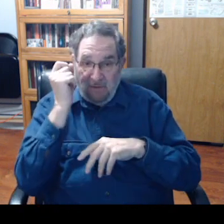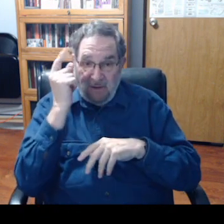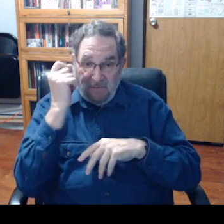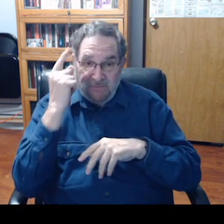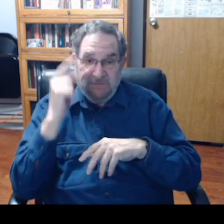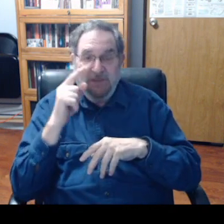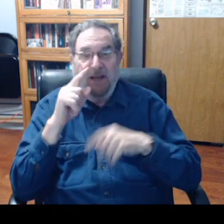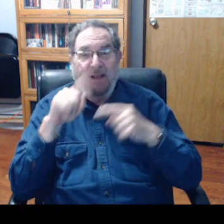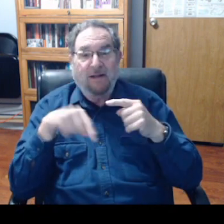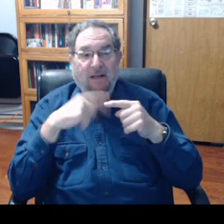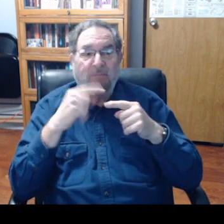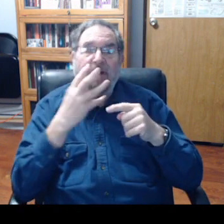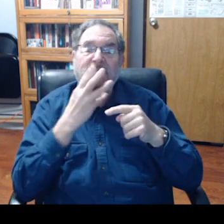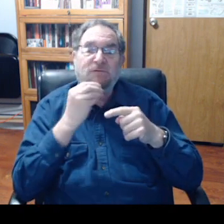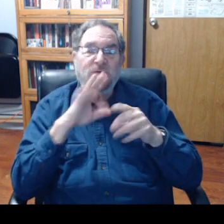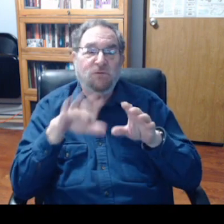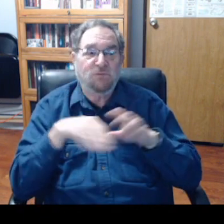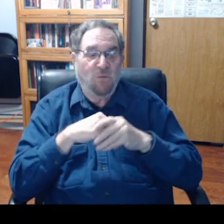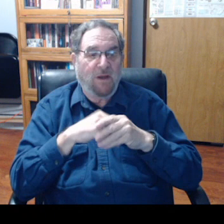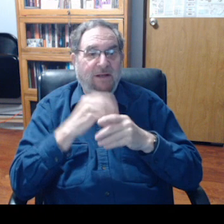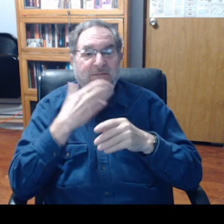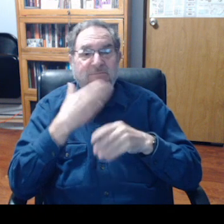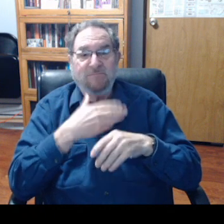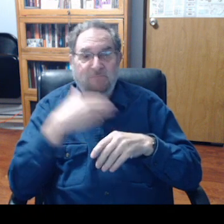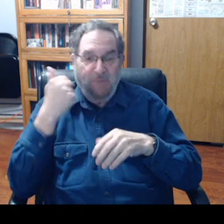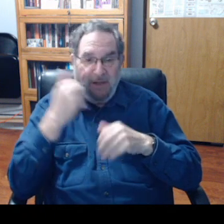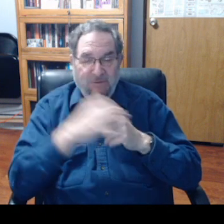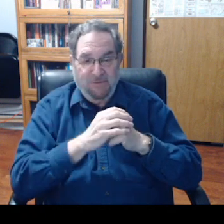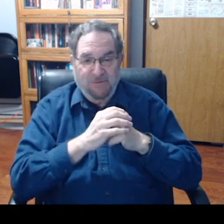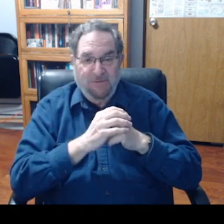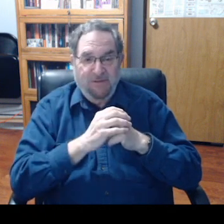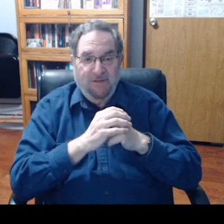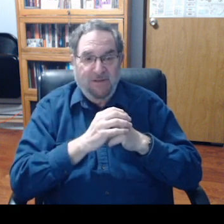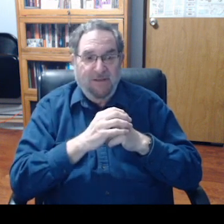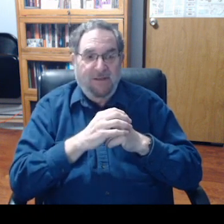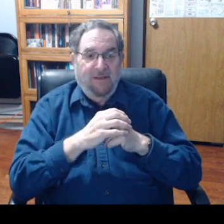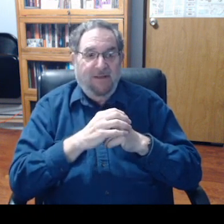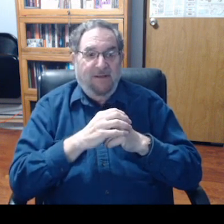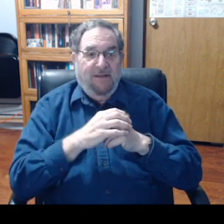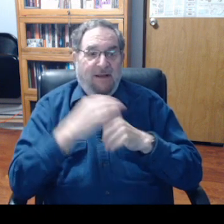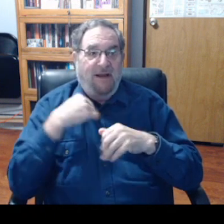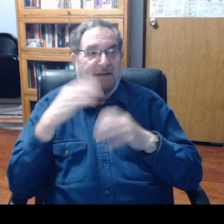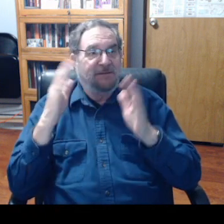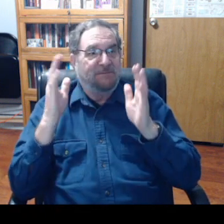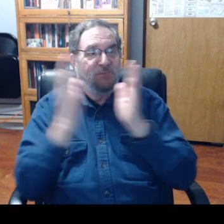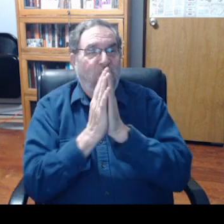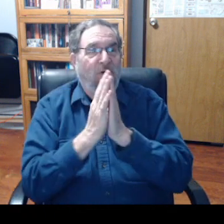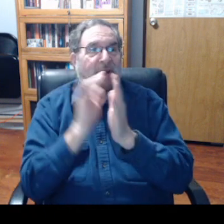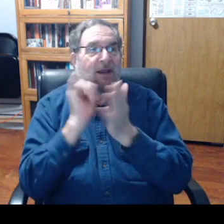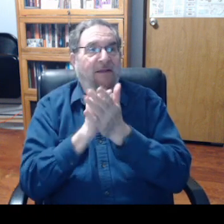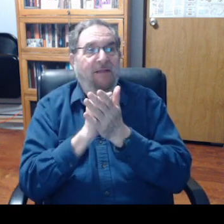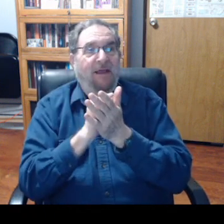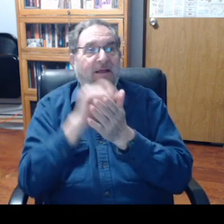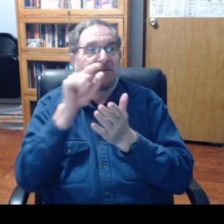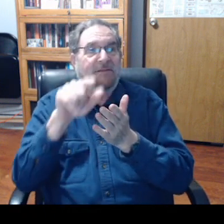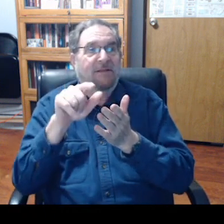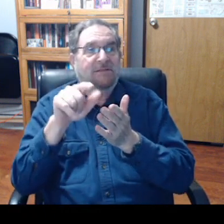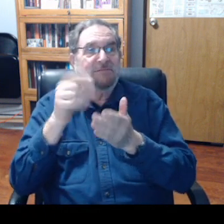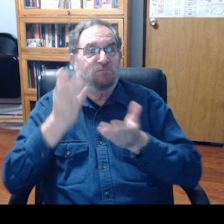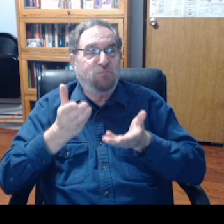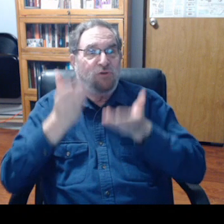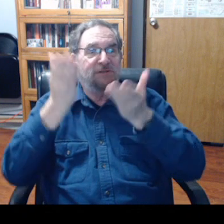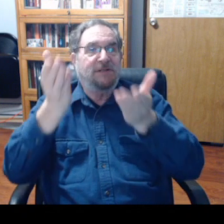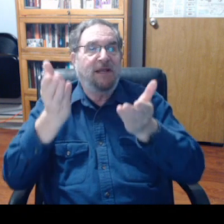people understand about the Jew wedding better. I just pray that